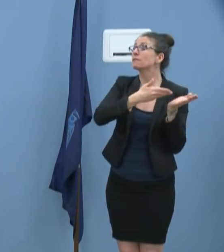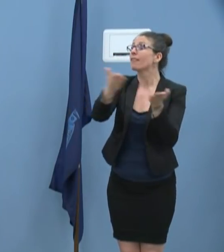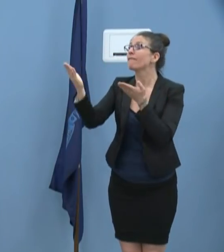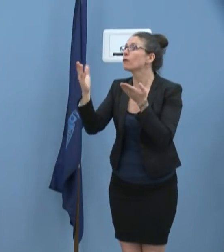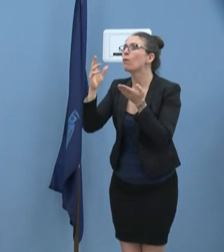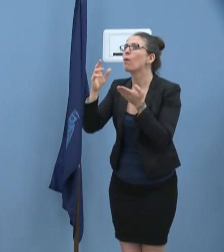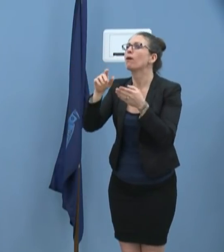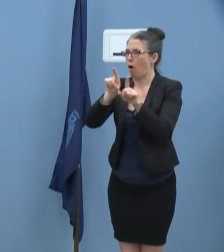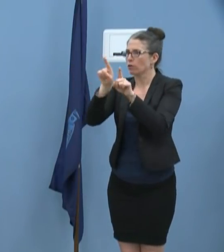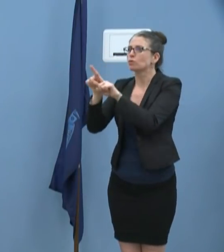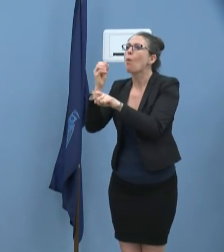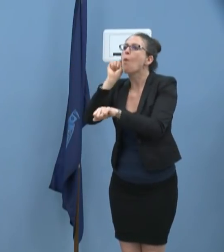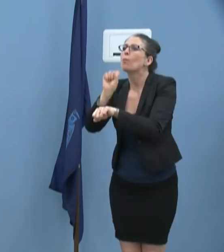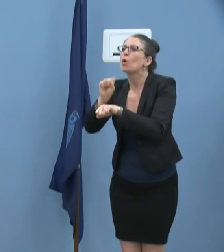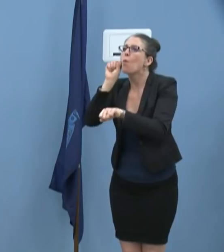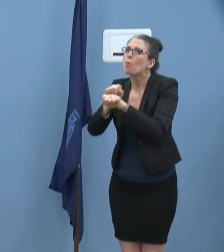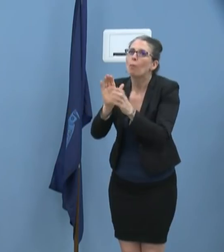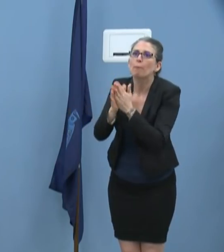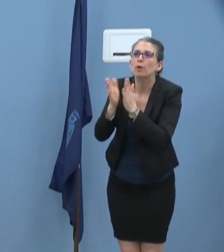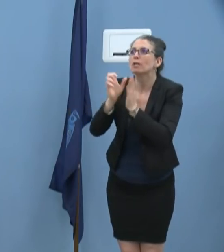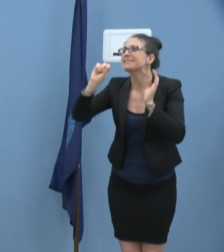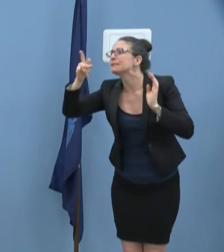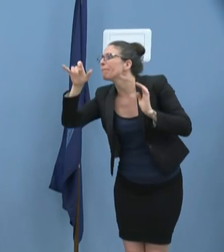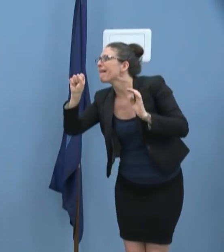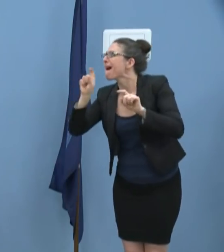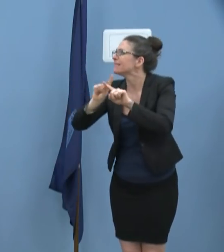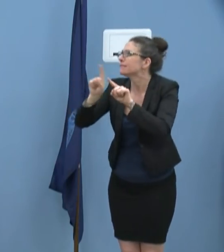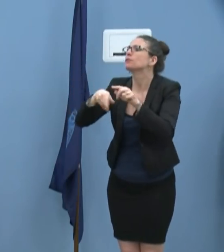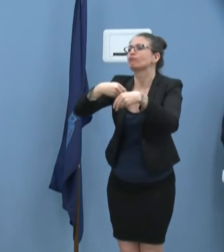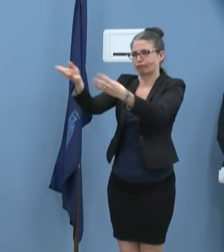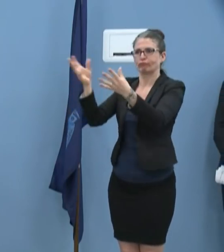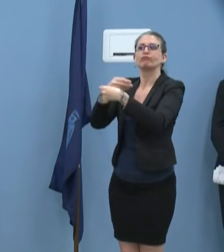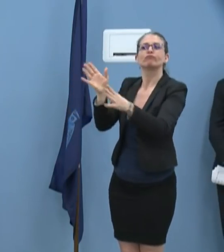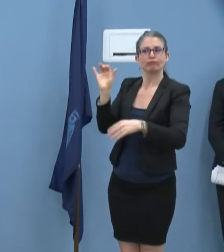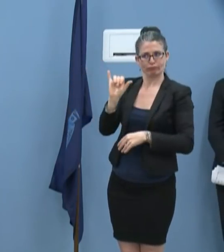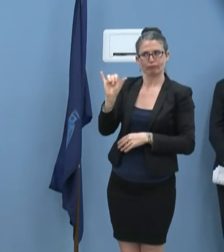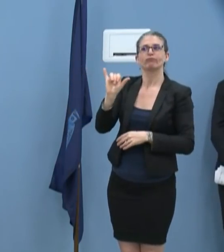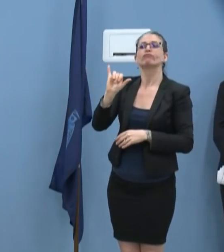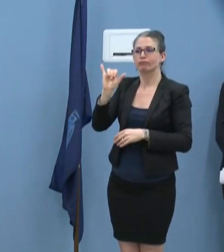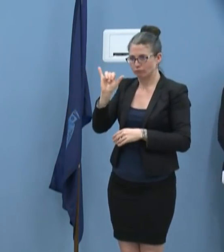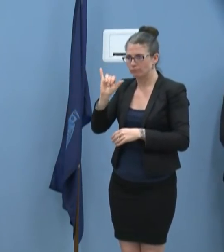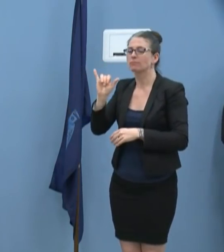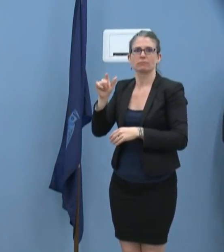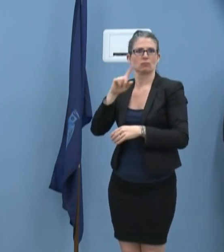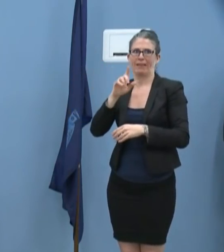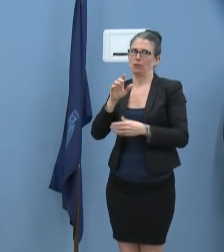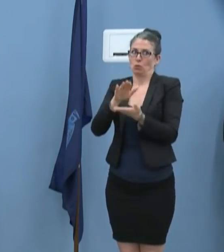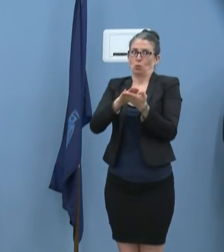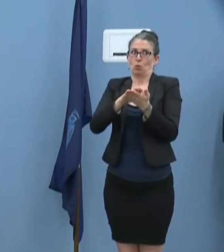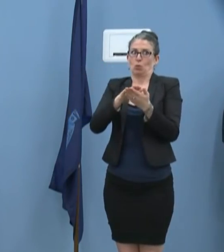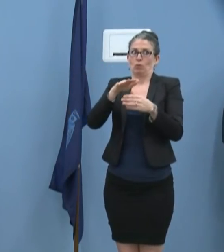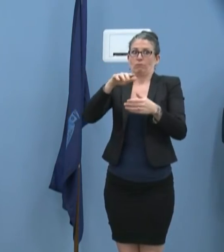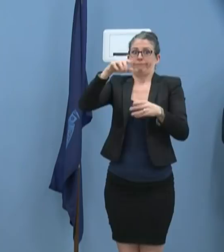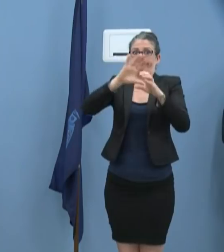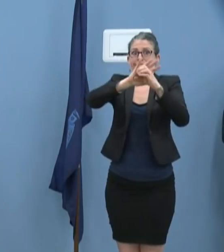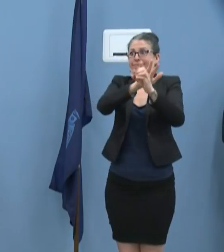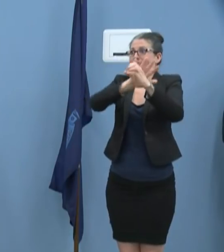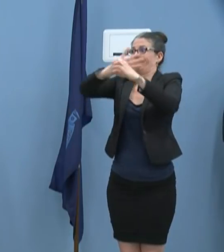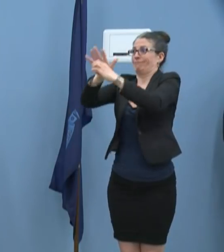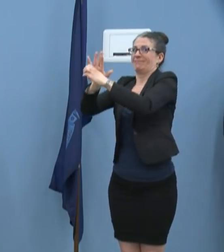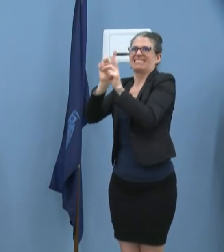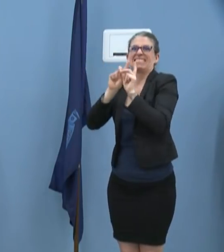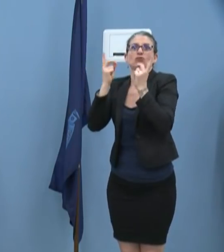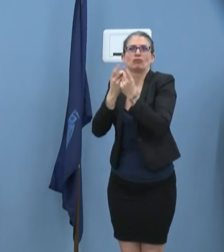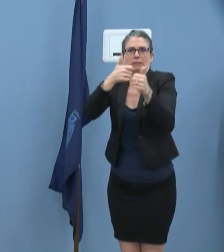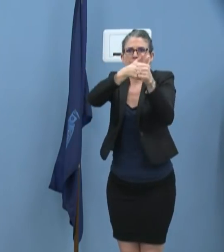different. Each physical plant, each physical school is different. We're encouraging that flexibility. We want our kids to keep learning and keep being